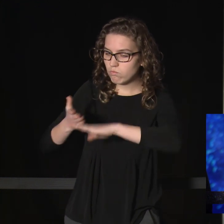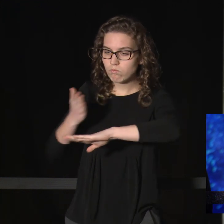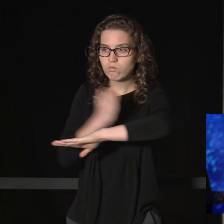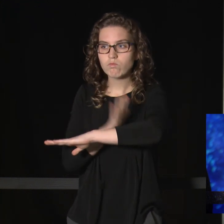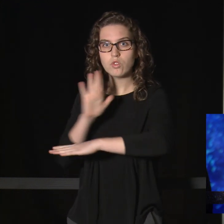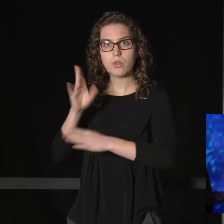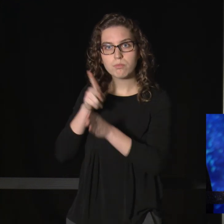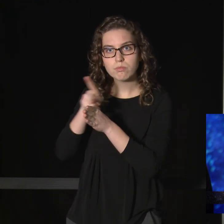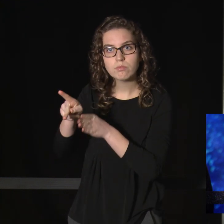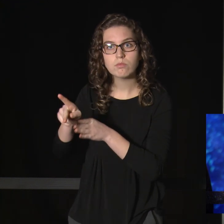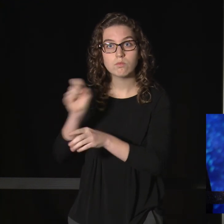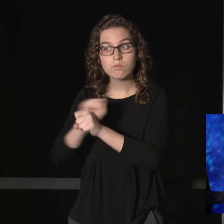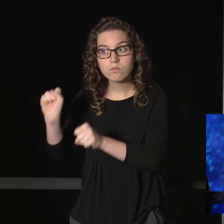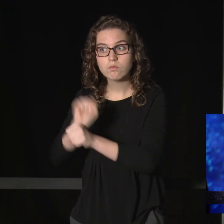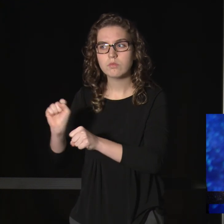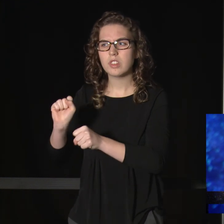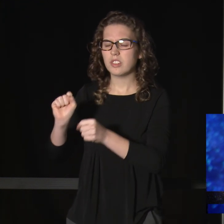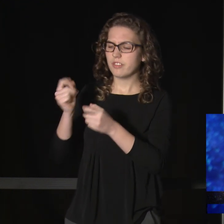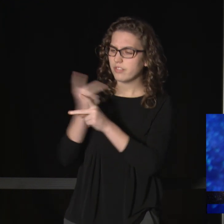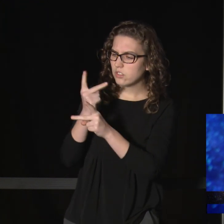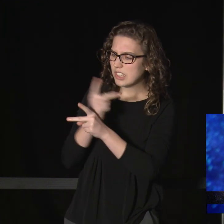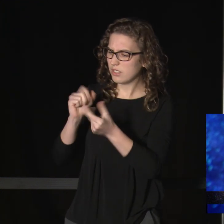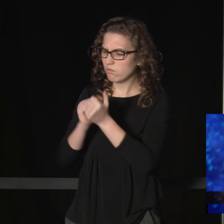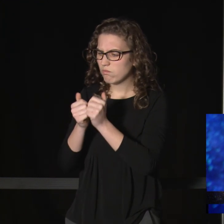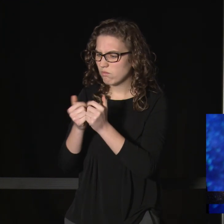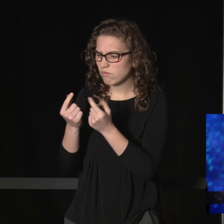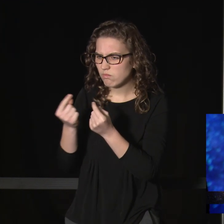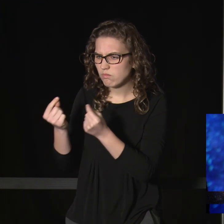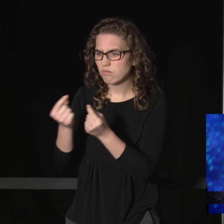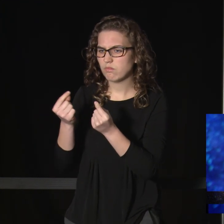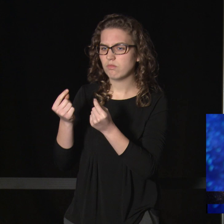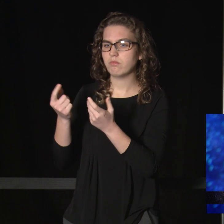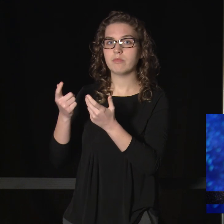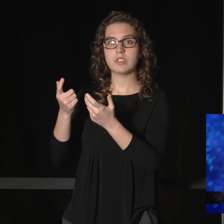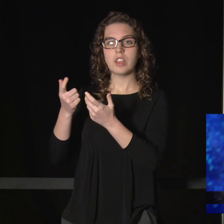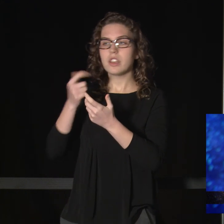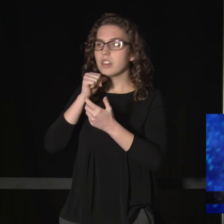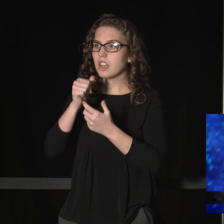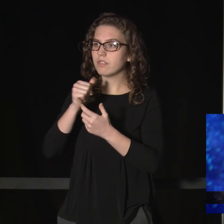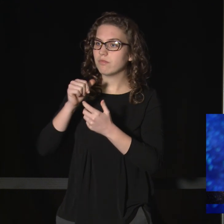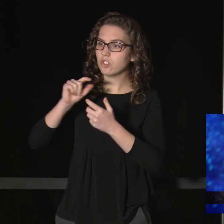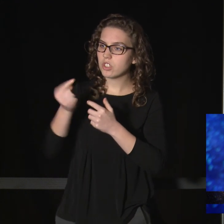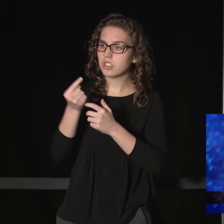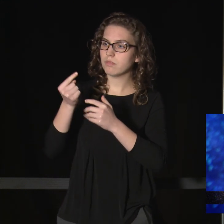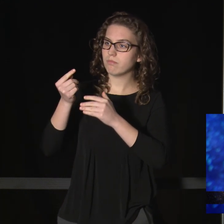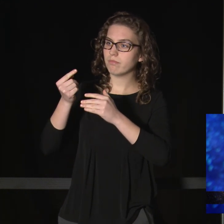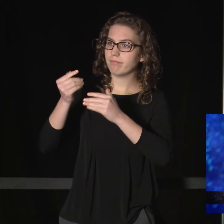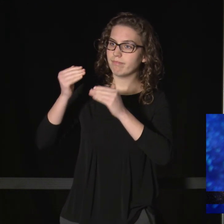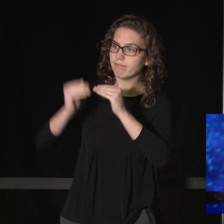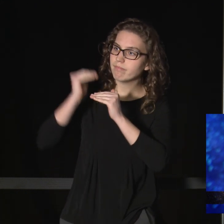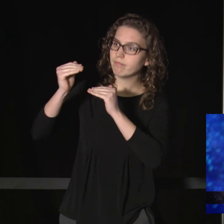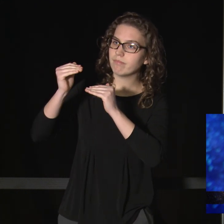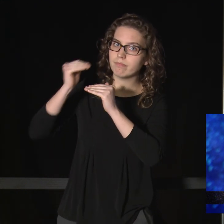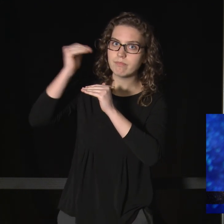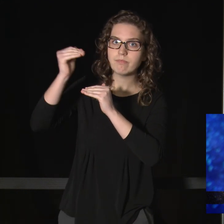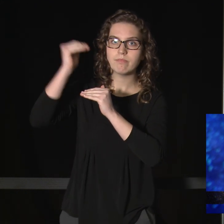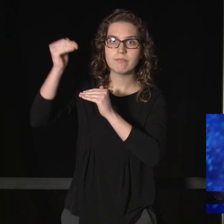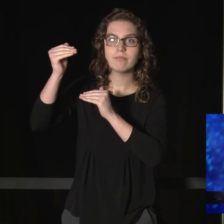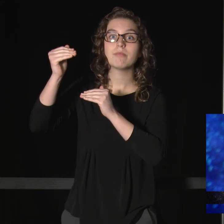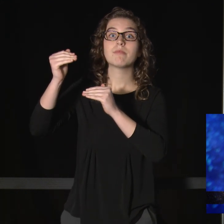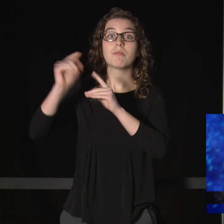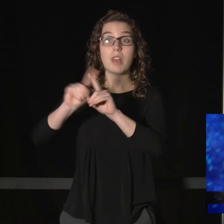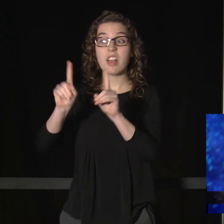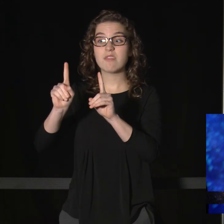do that, but not just for the sake of climbing a ladder, but for the sake of how to spread the gospel. How do we become leaders in sharing